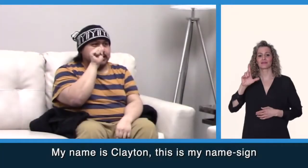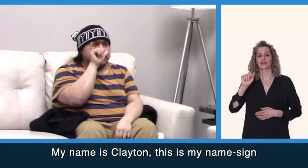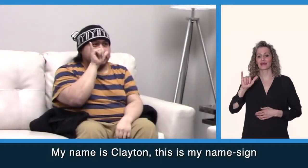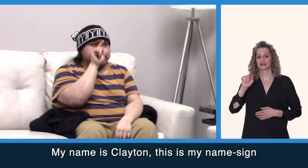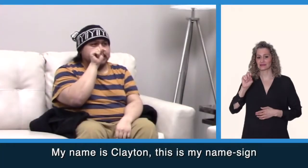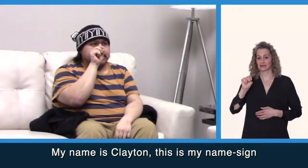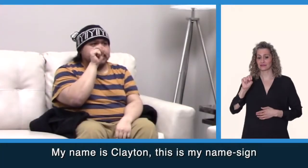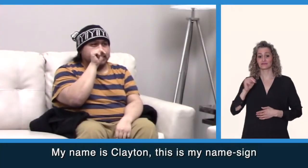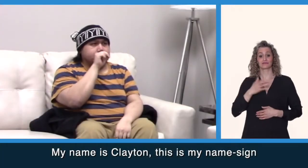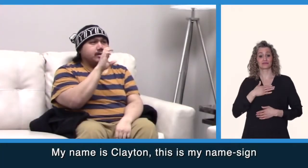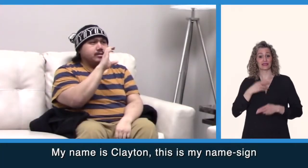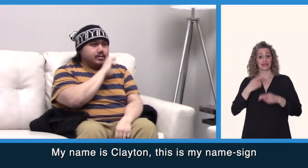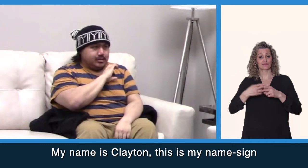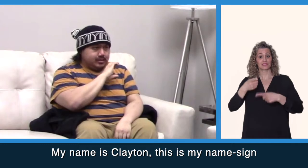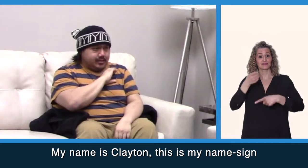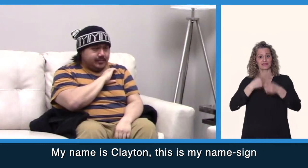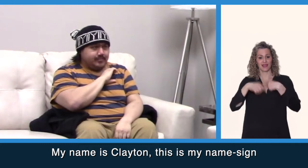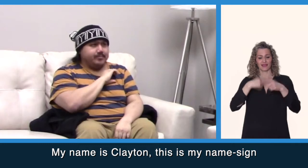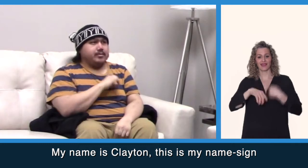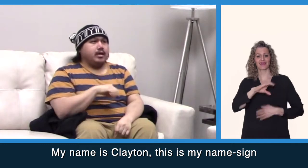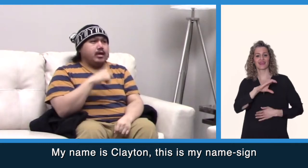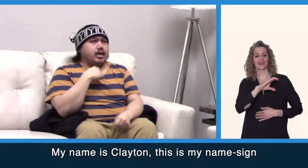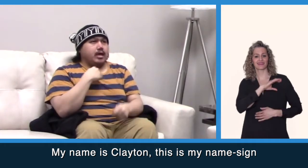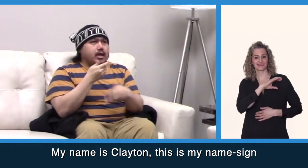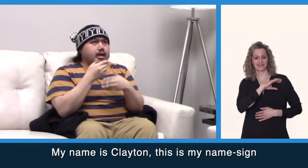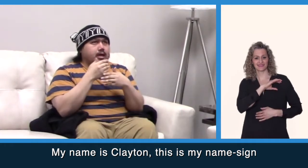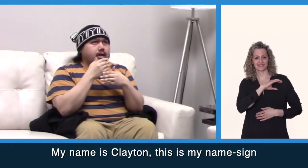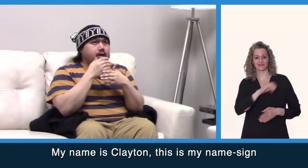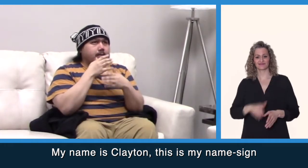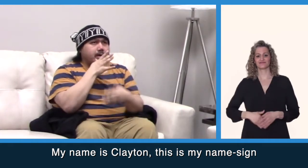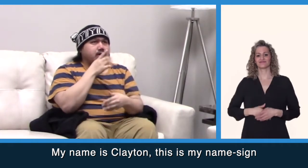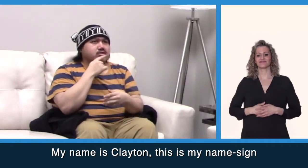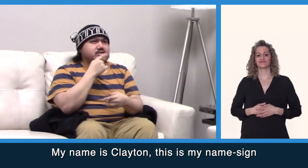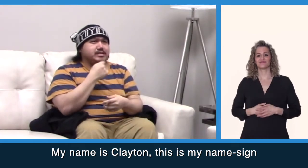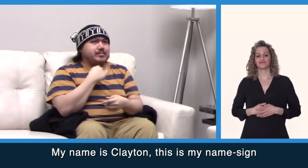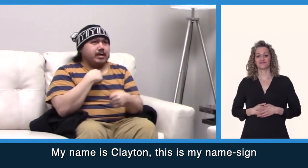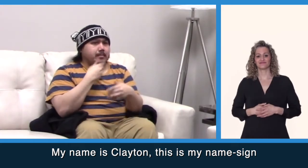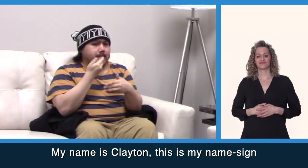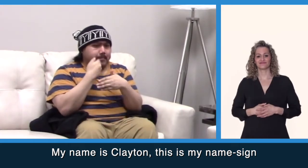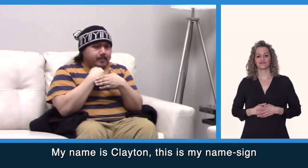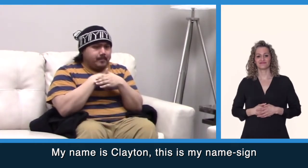Okay, my name is Clayton. This is my name sign.